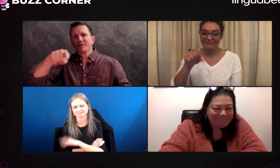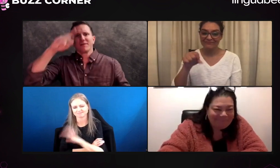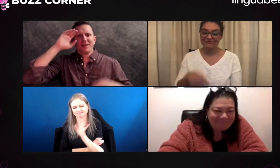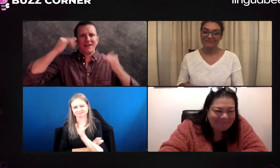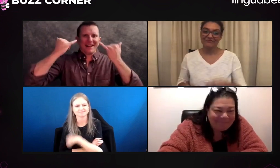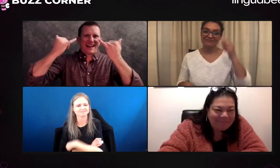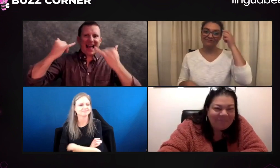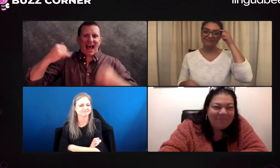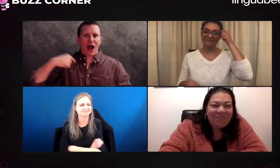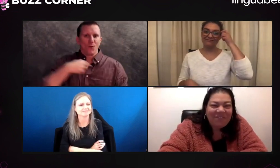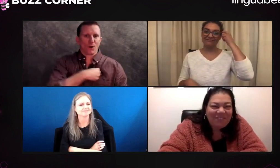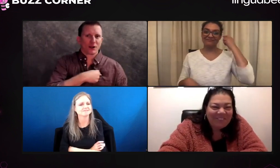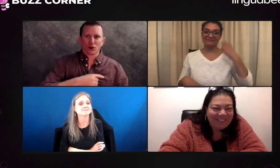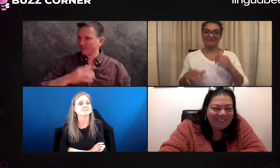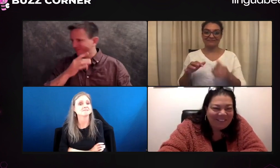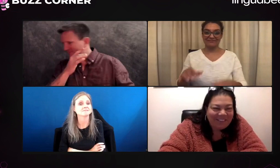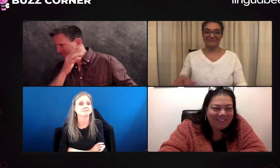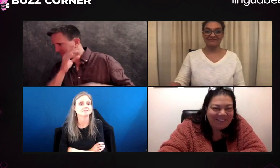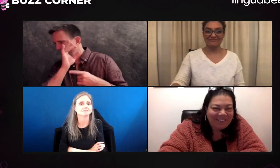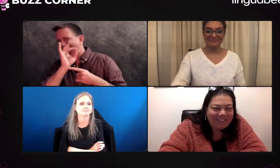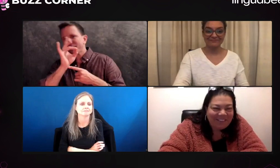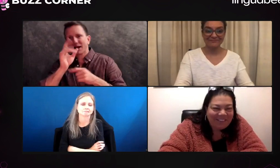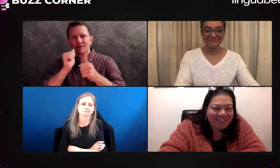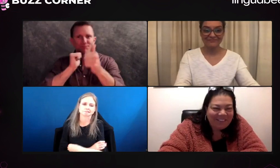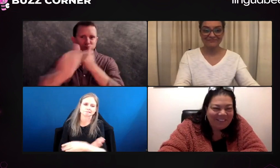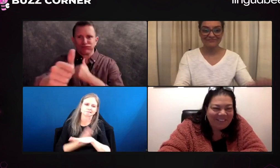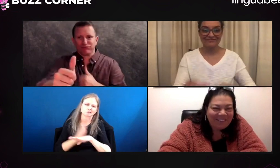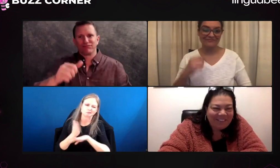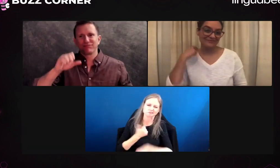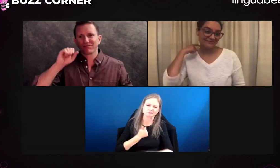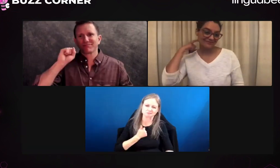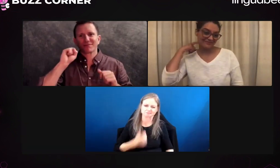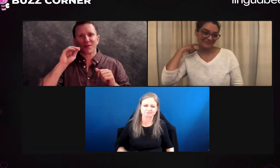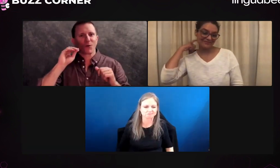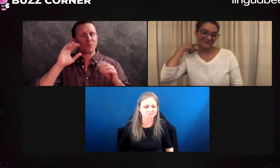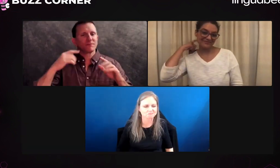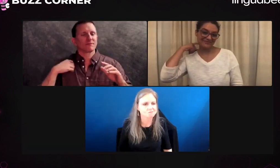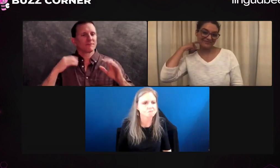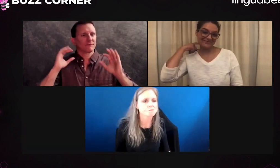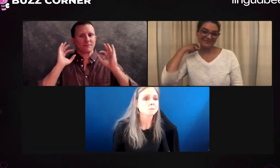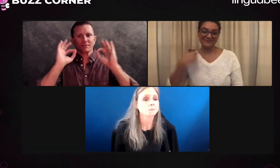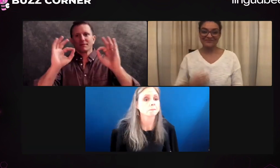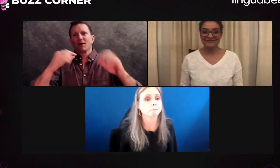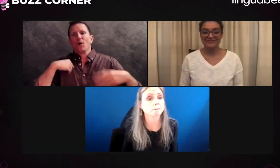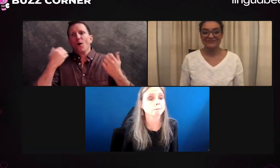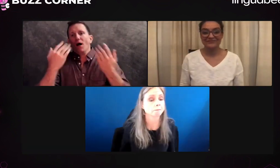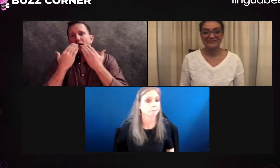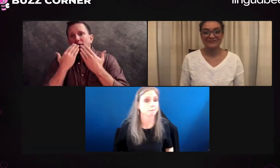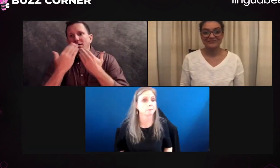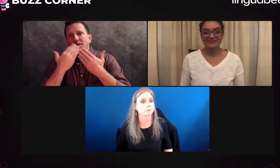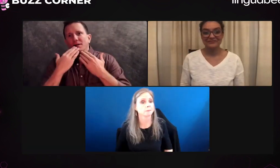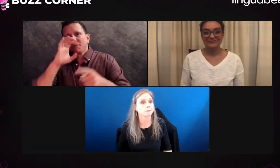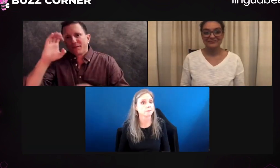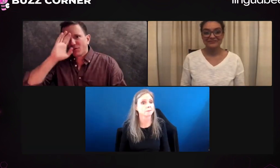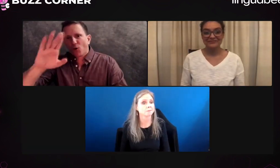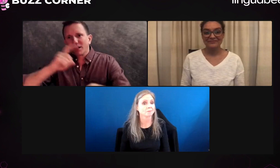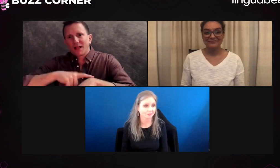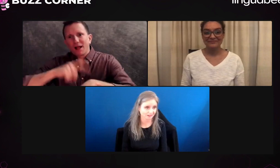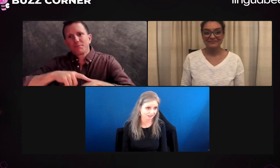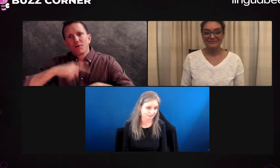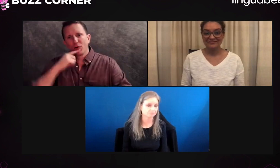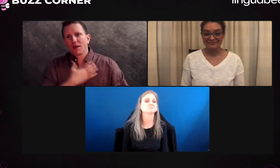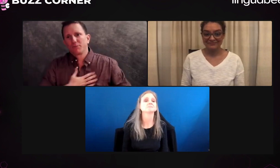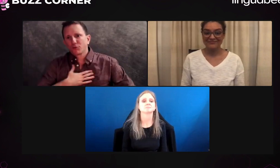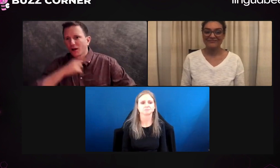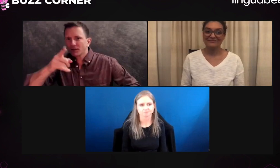really do appreciate your comments. Thank you. Bye. So right now we are already 8 minutes past our time. So I want to